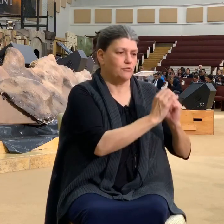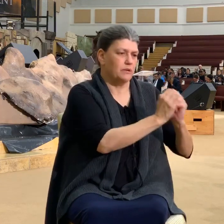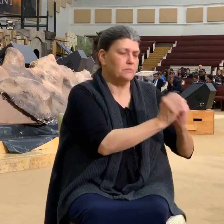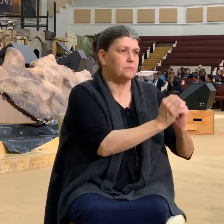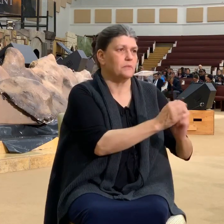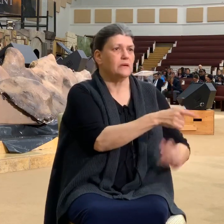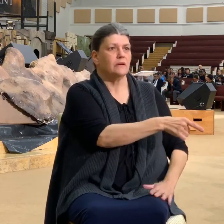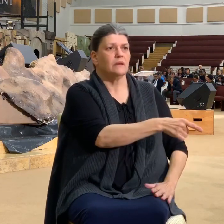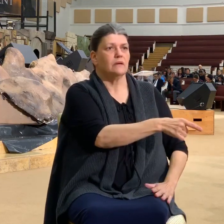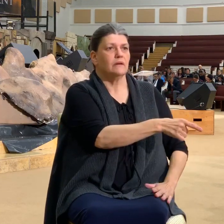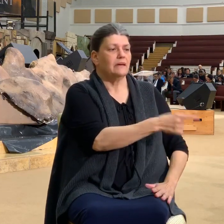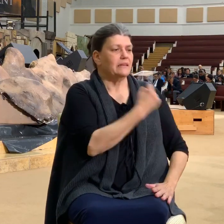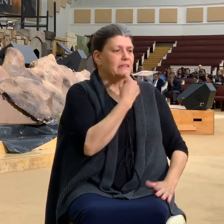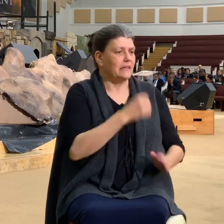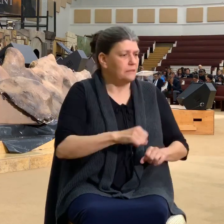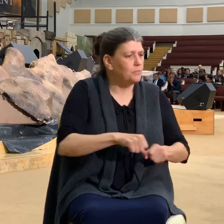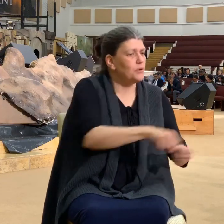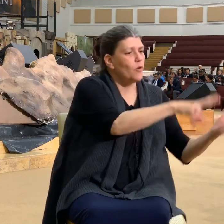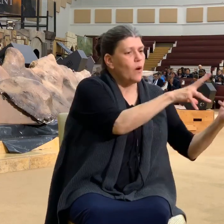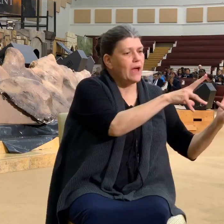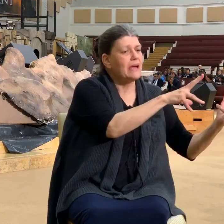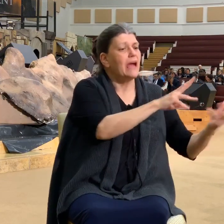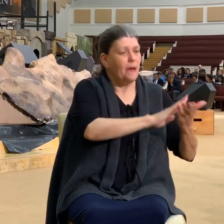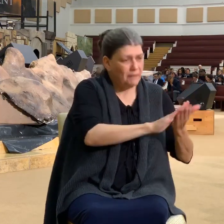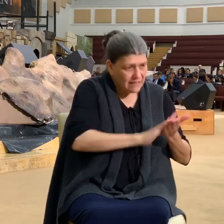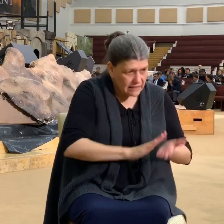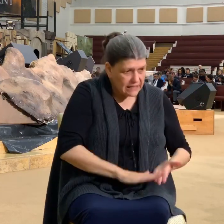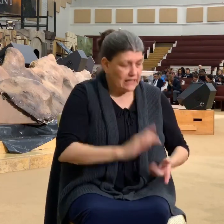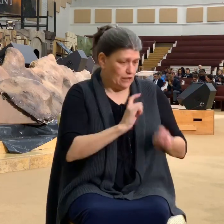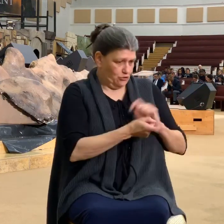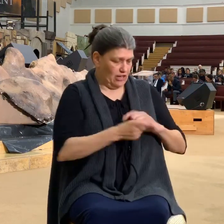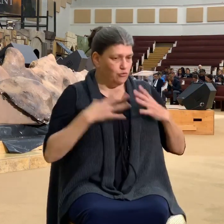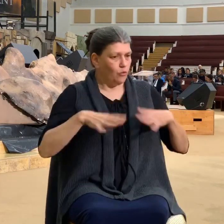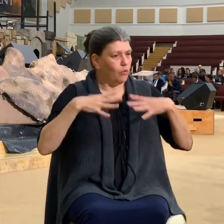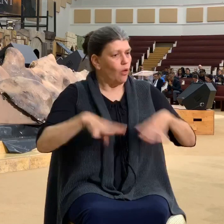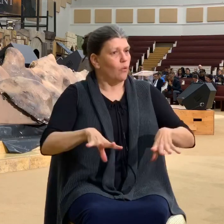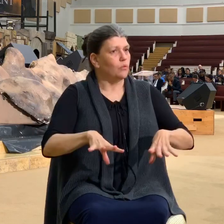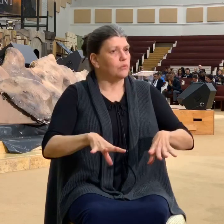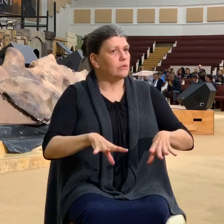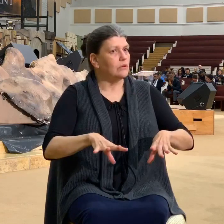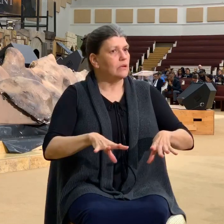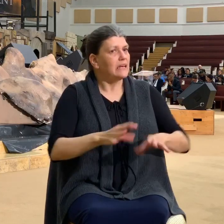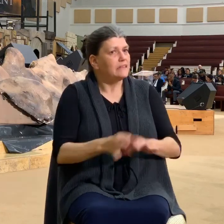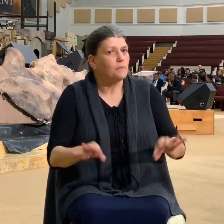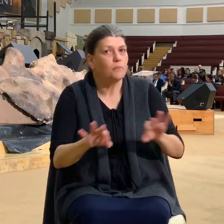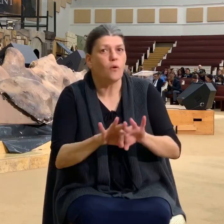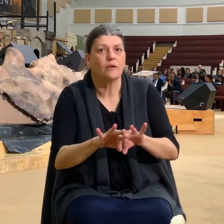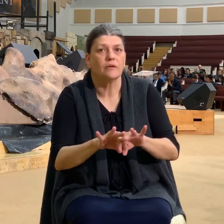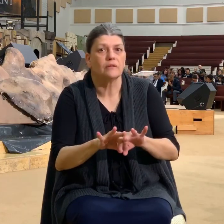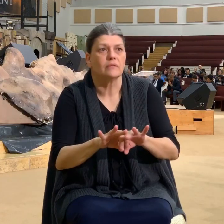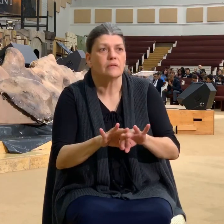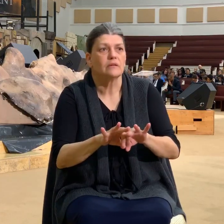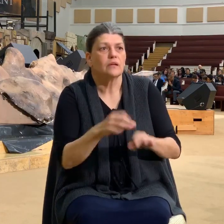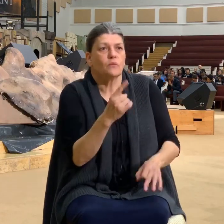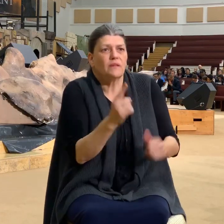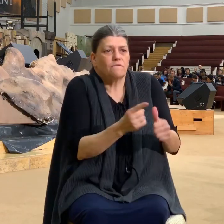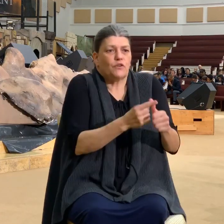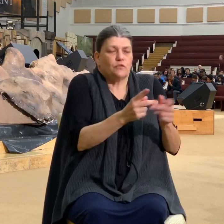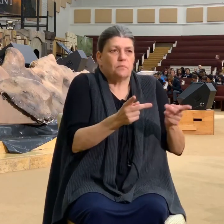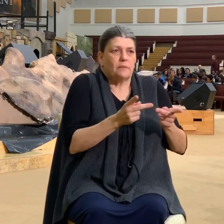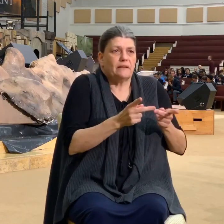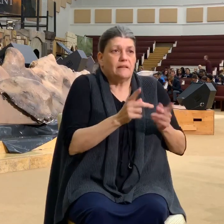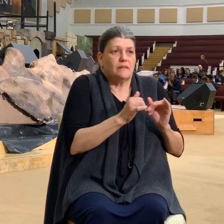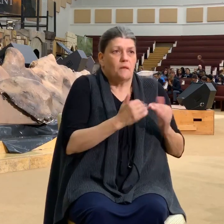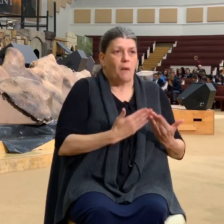you, and be clean, and change your garments." This is important, because this is one of the first places in